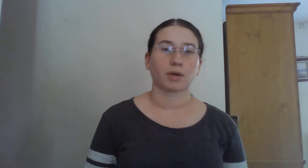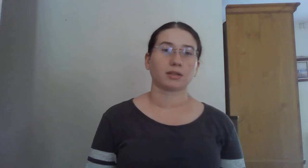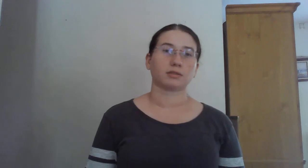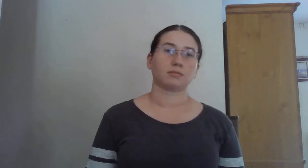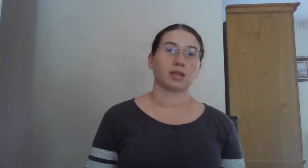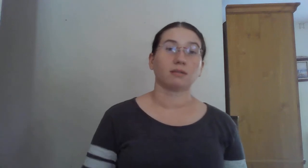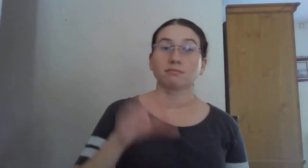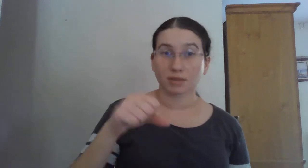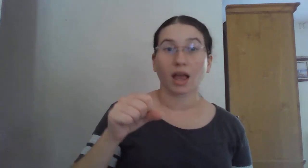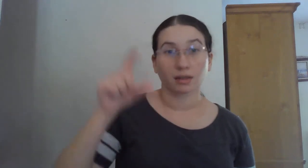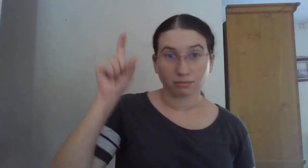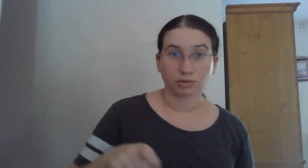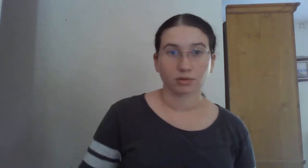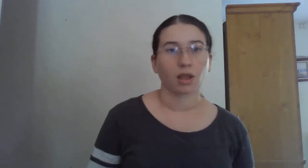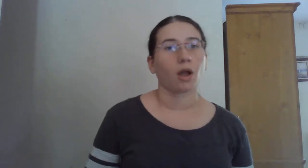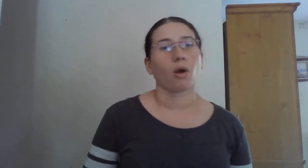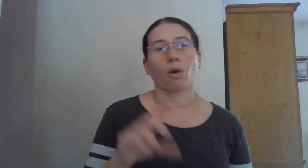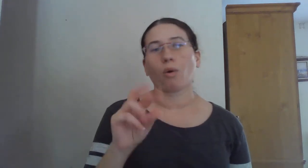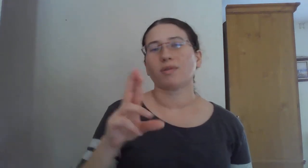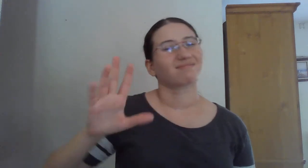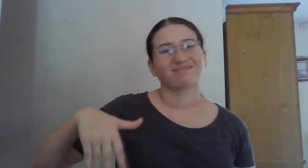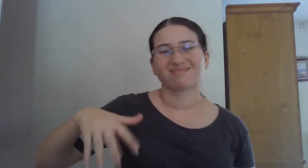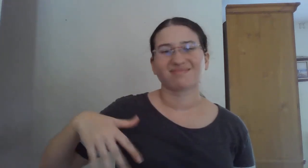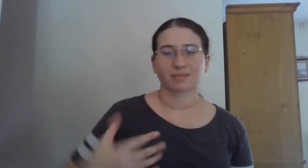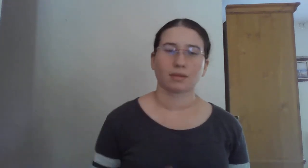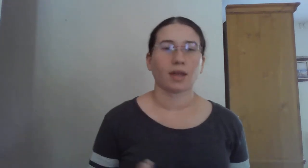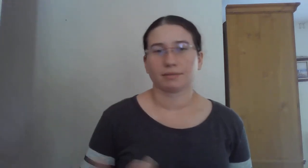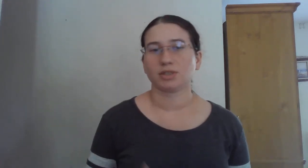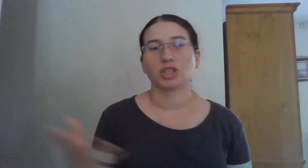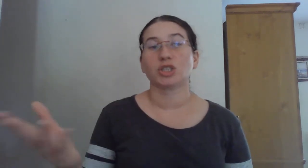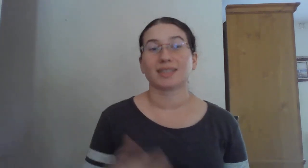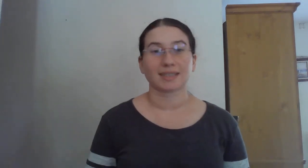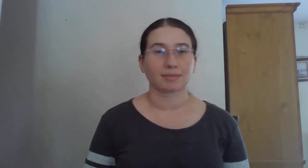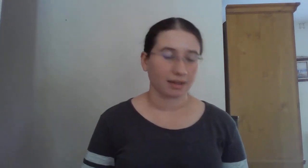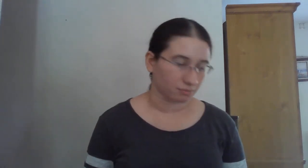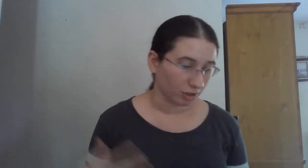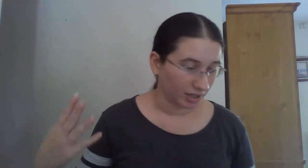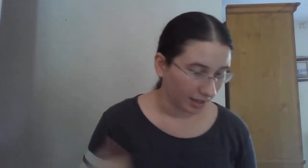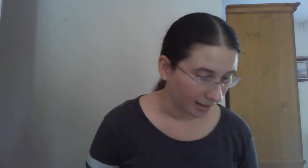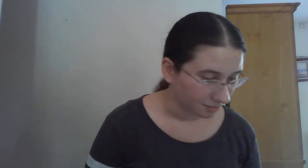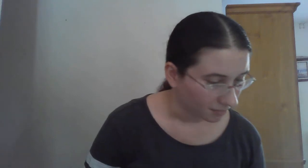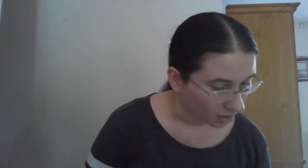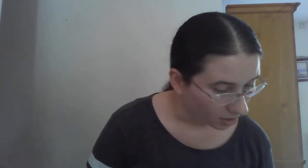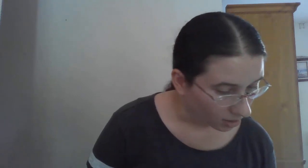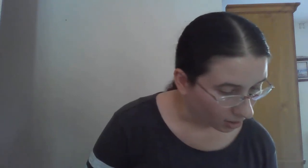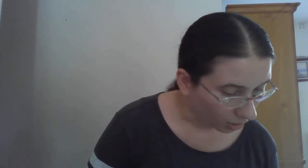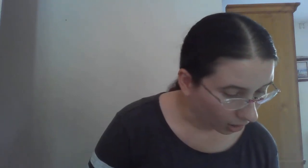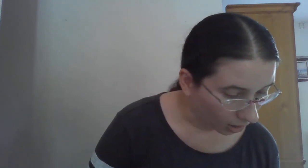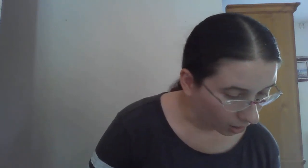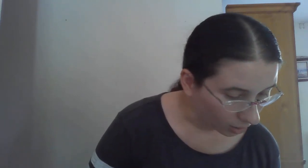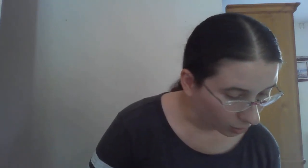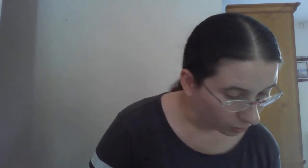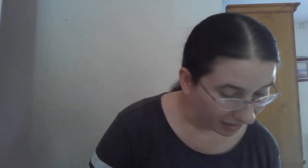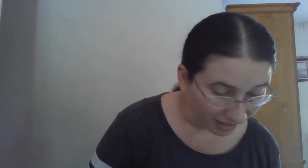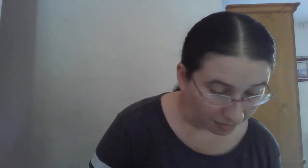Response would be or. Yeah, she should not sleep now. Right? Not yet. Car you buy